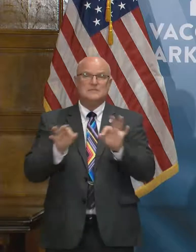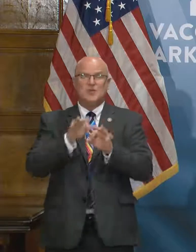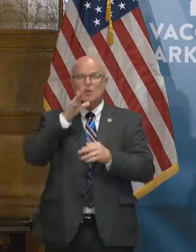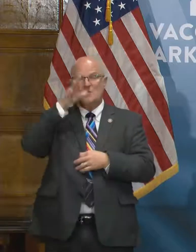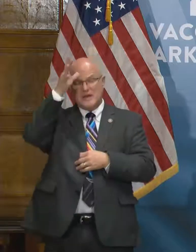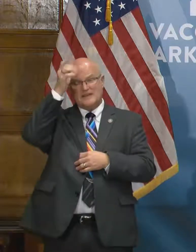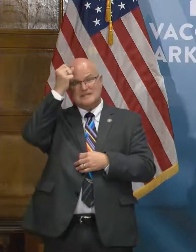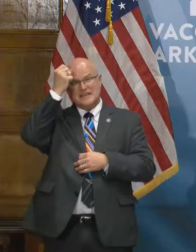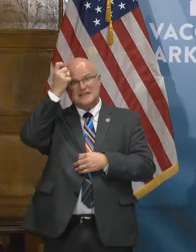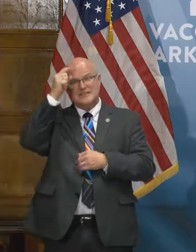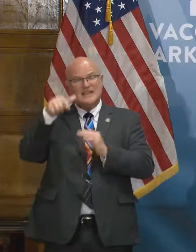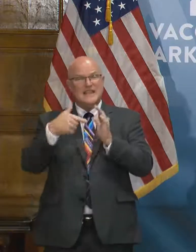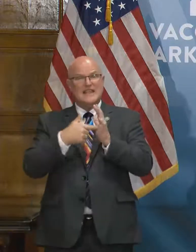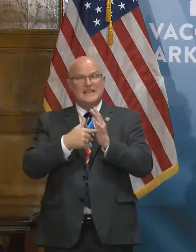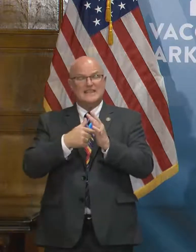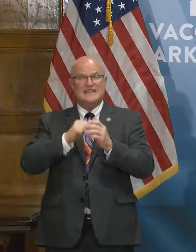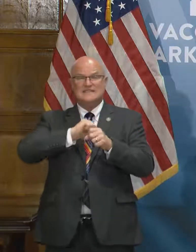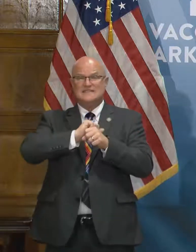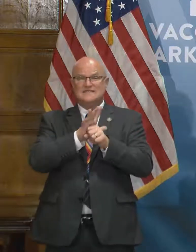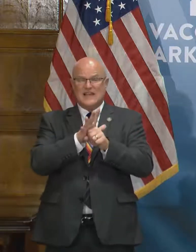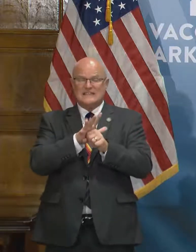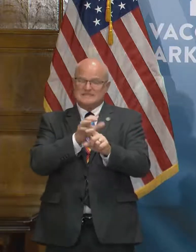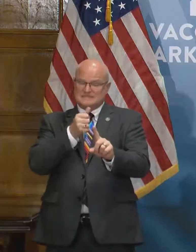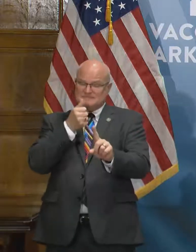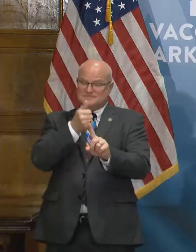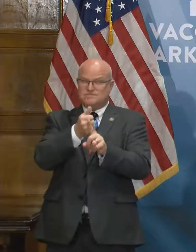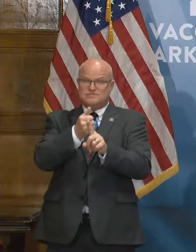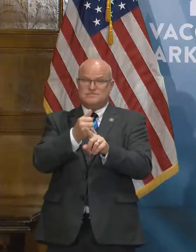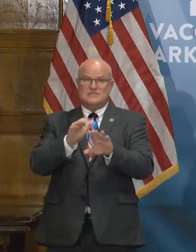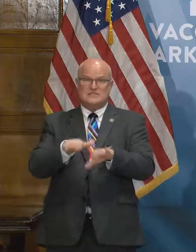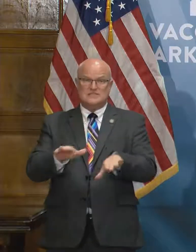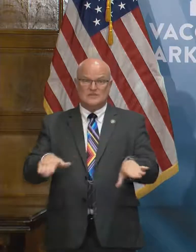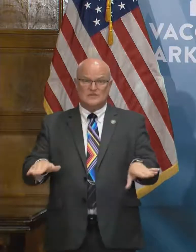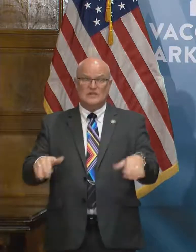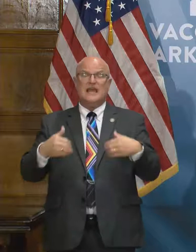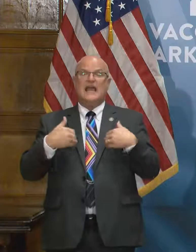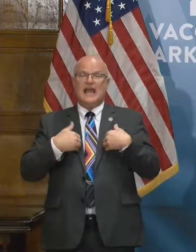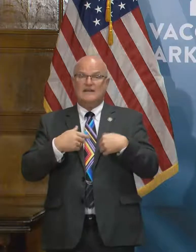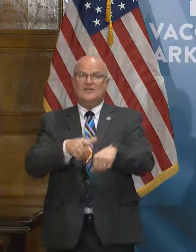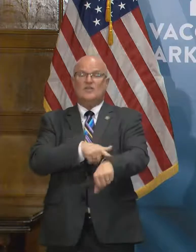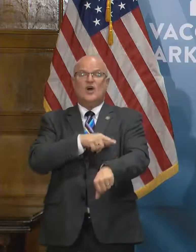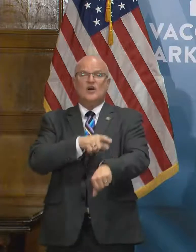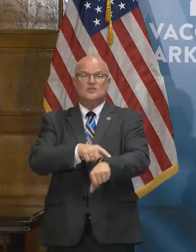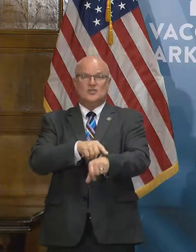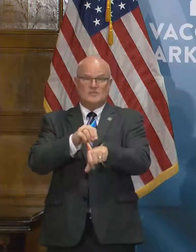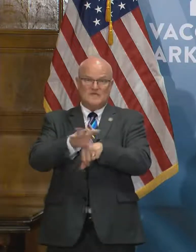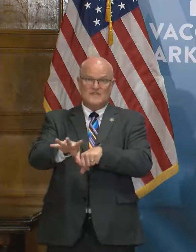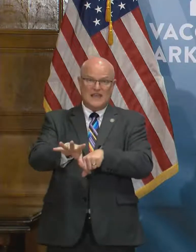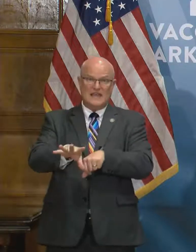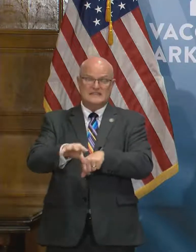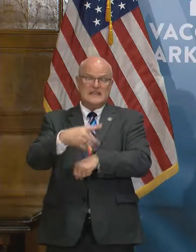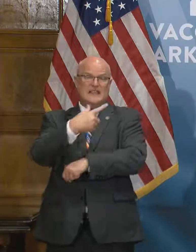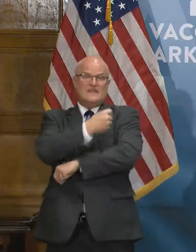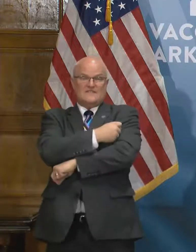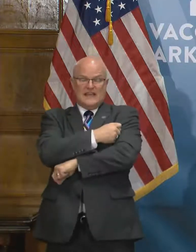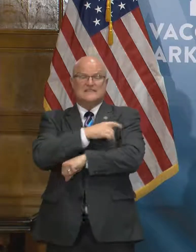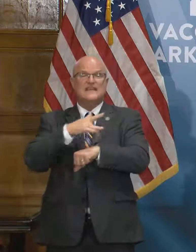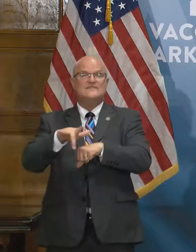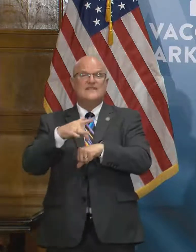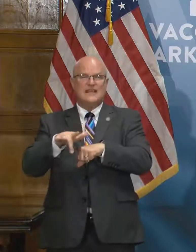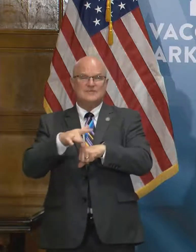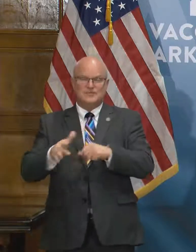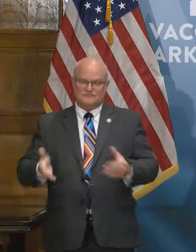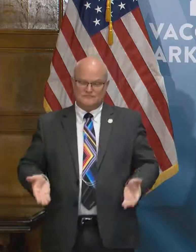parents realize that this virus does affect children. It can have long-term consequences, and that vaccines are available,